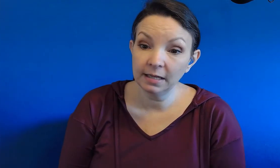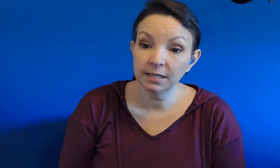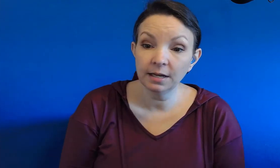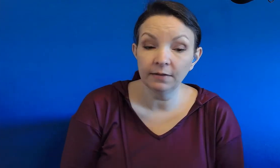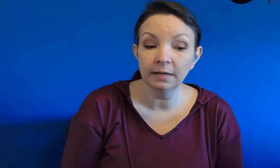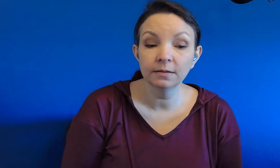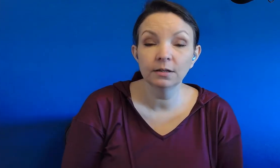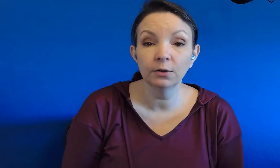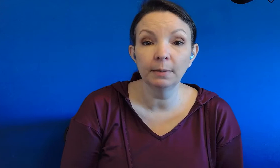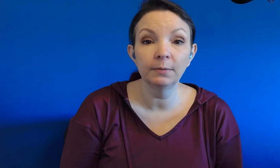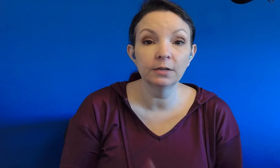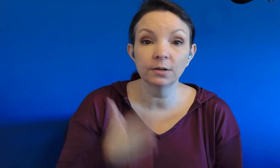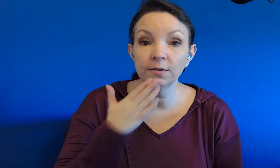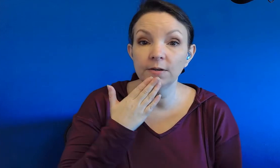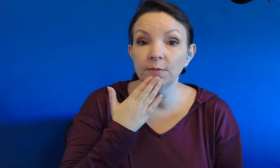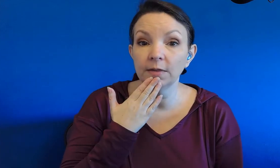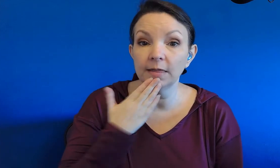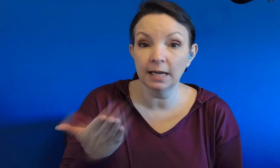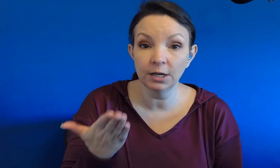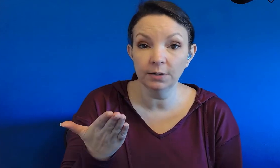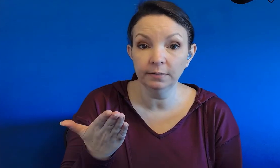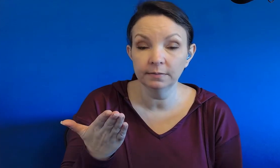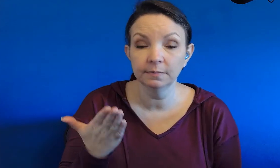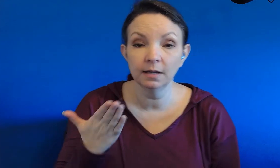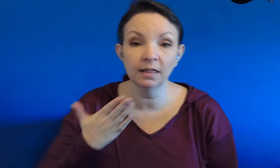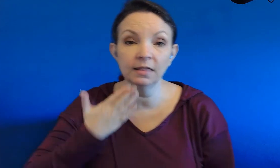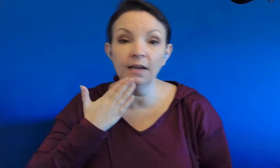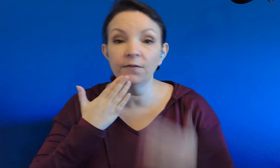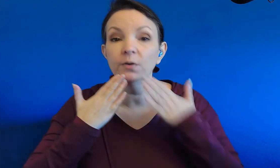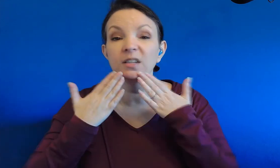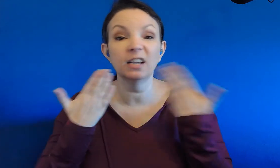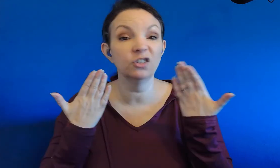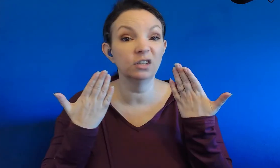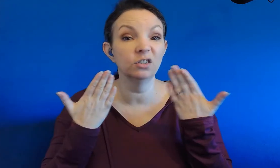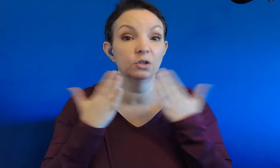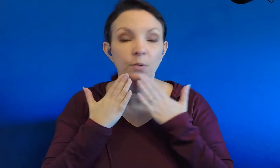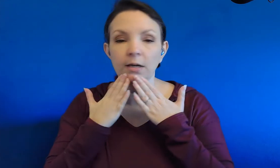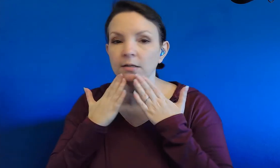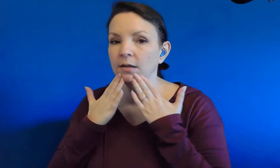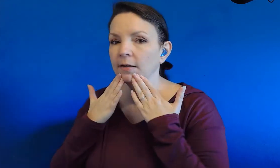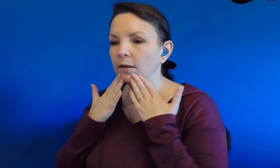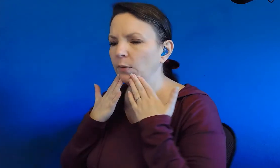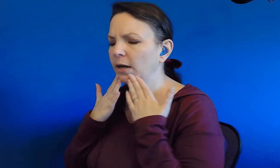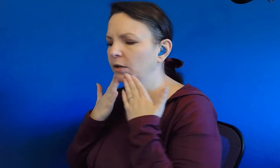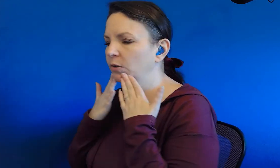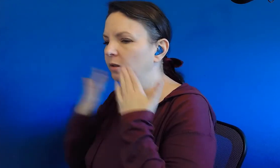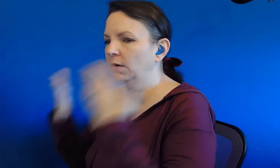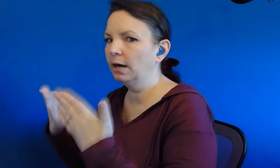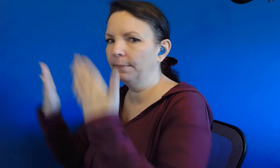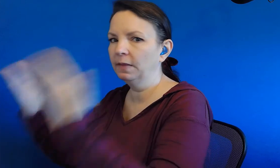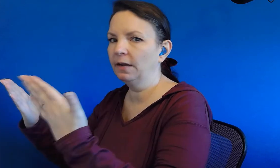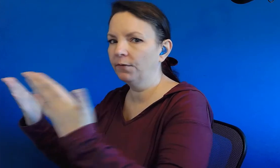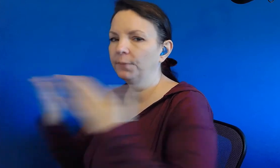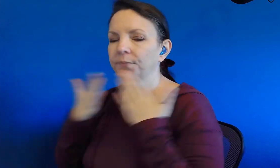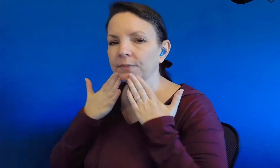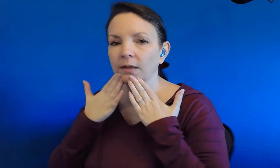Thanksgiving. So you remember I showed you thank you and thankful is actually 2 hands. And we kind of do a little hop. Thankful.